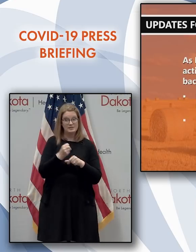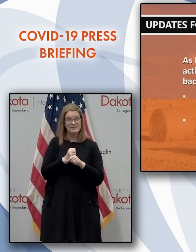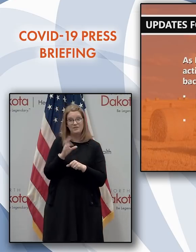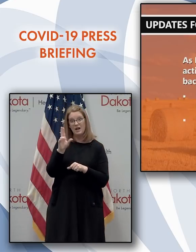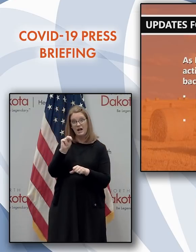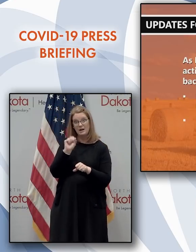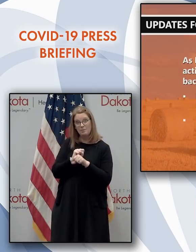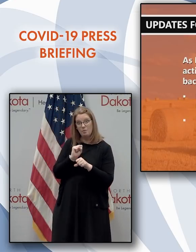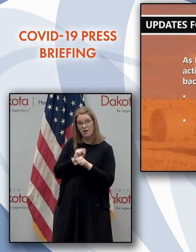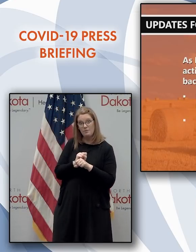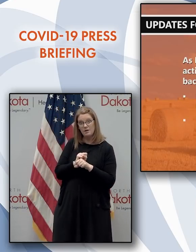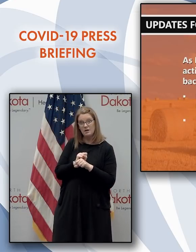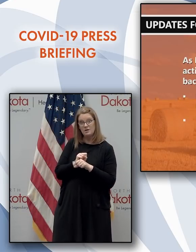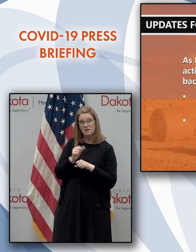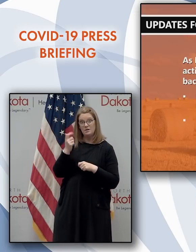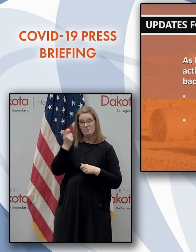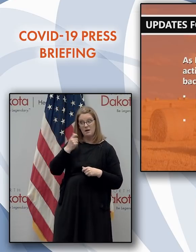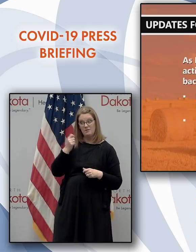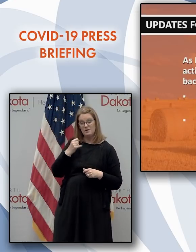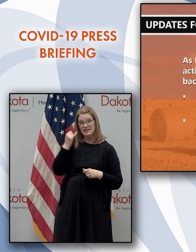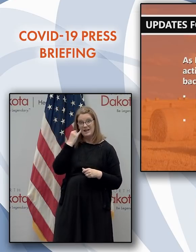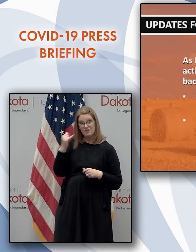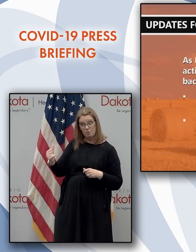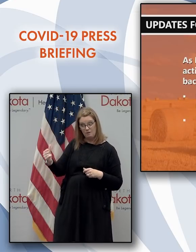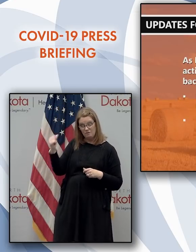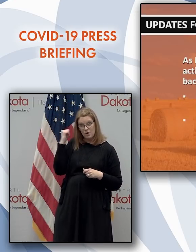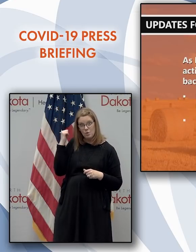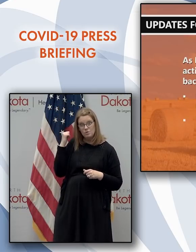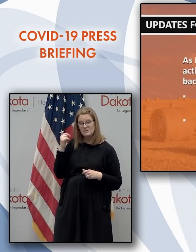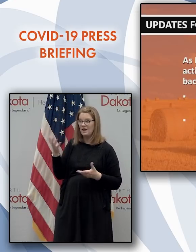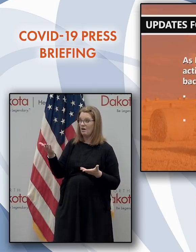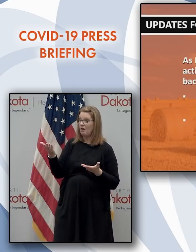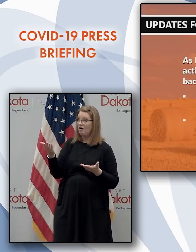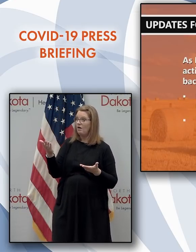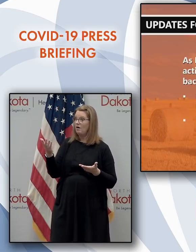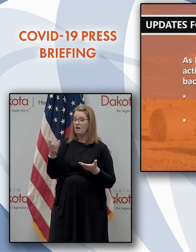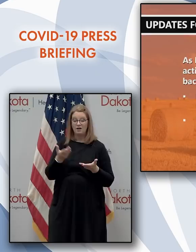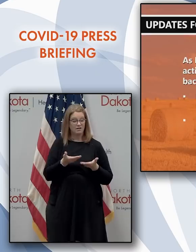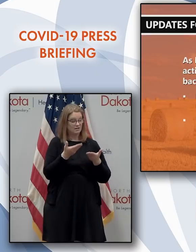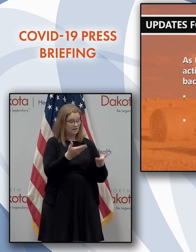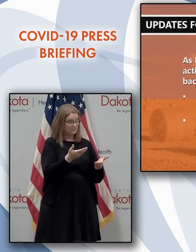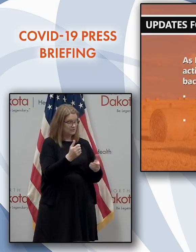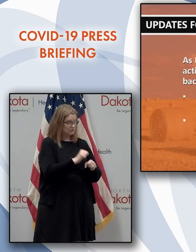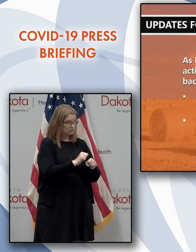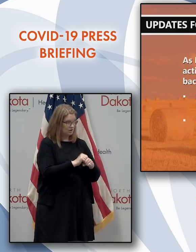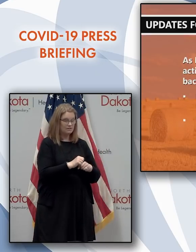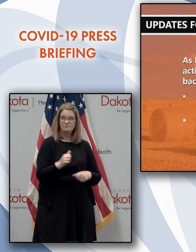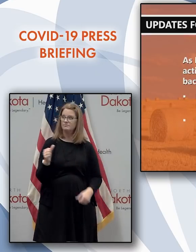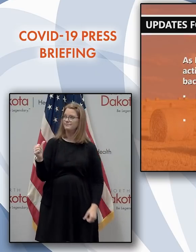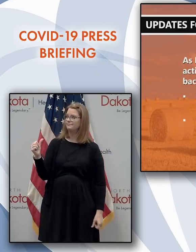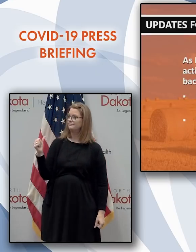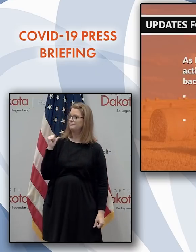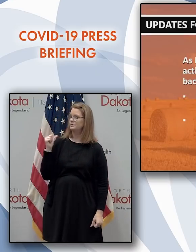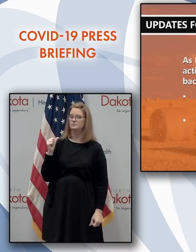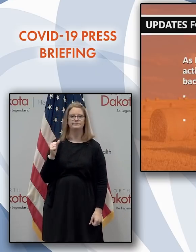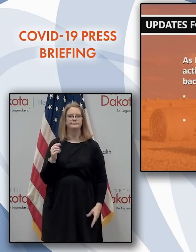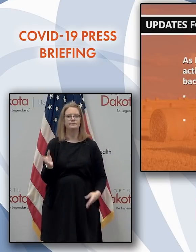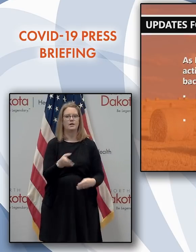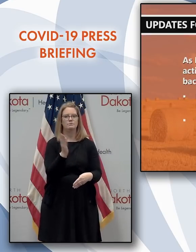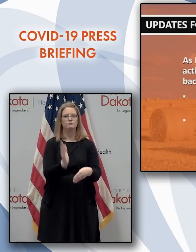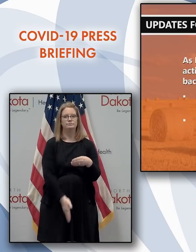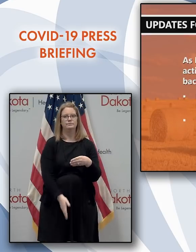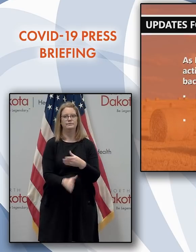benefits refuses a suitable job offer, that individual becomes ineligible to receive further UI benefits, and in fact is